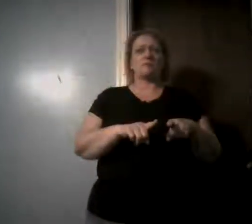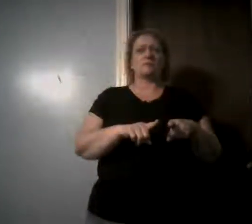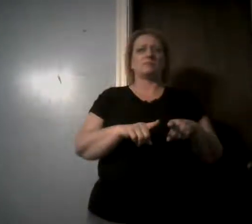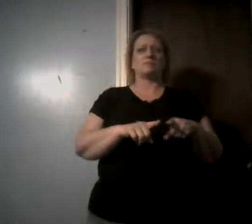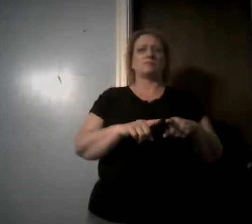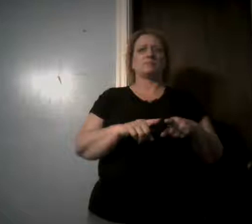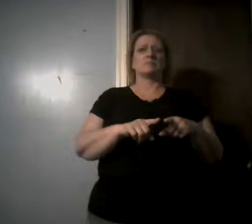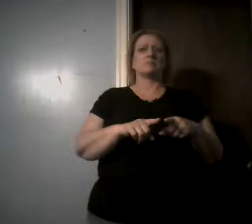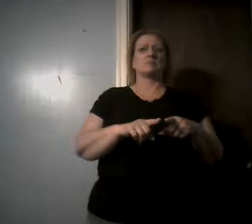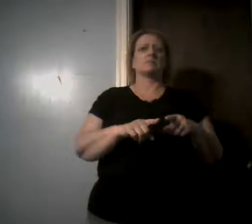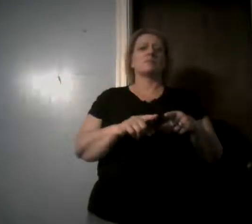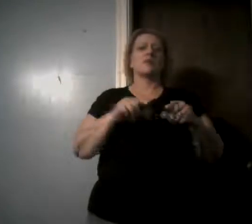Acne.